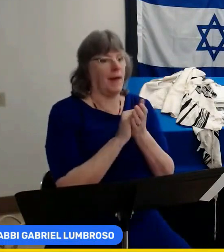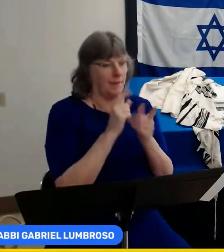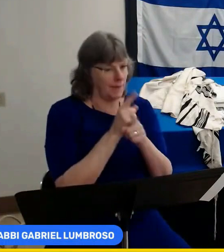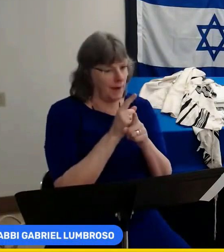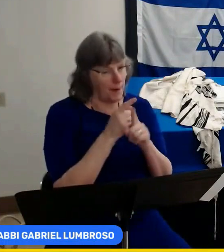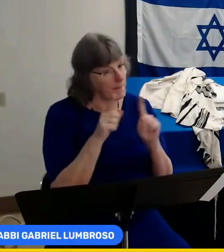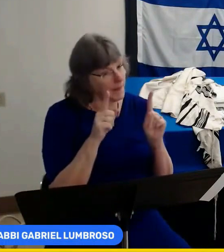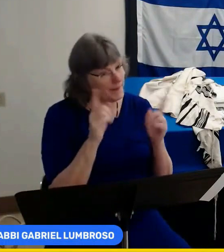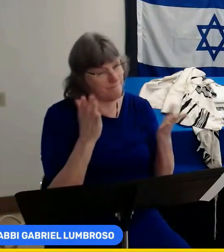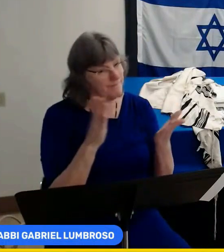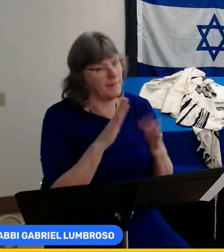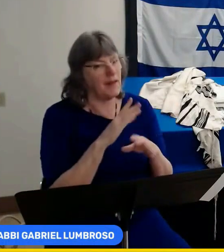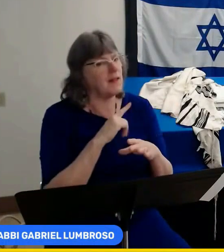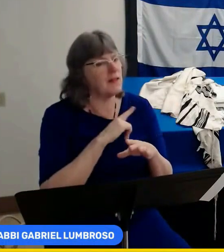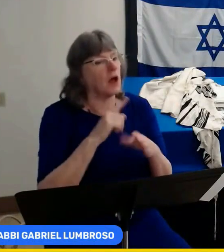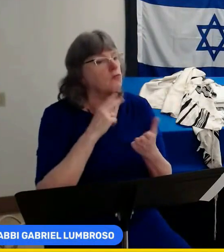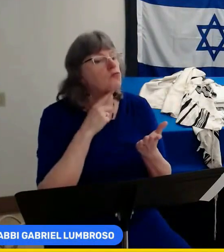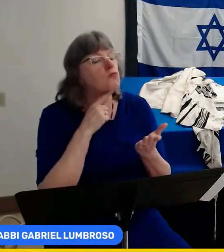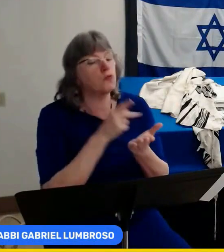Impatience,